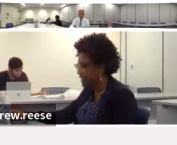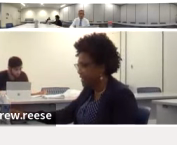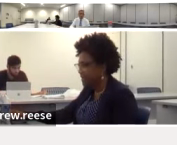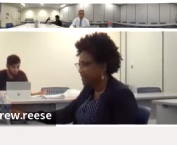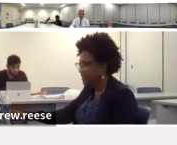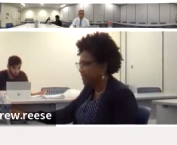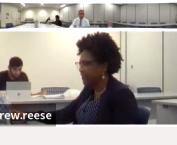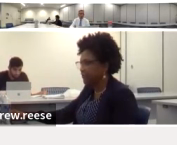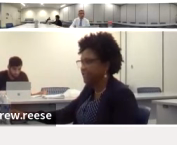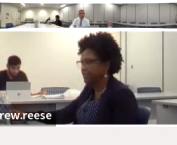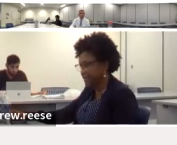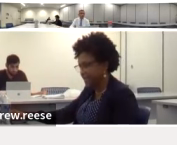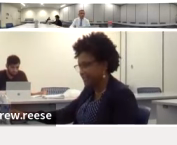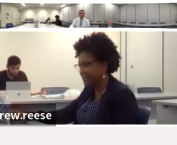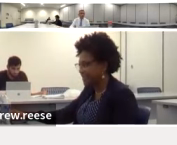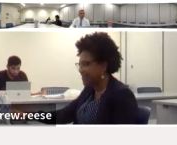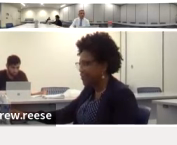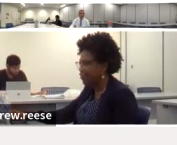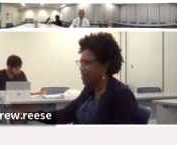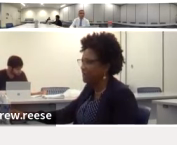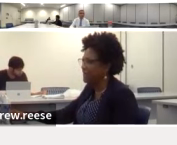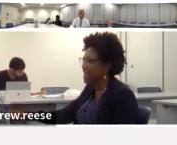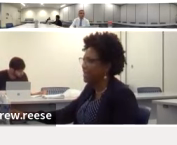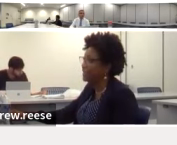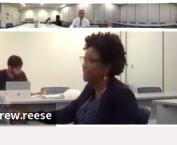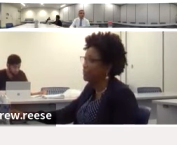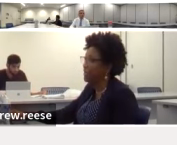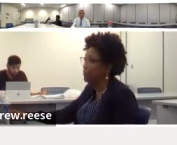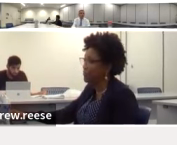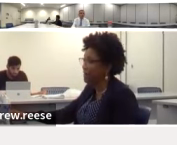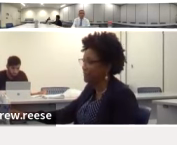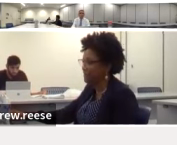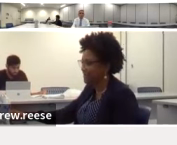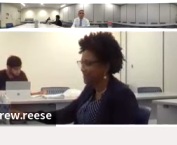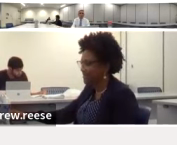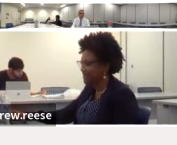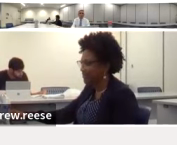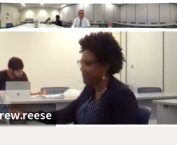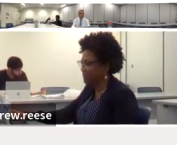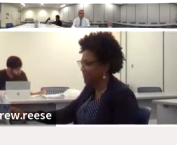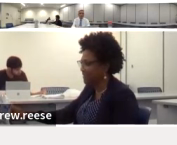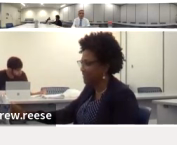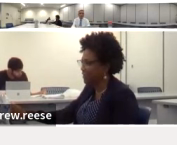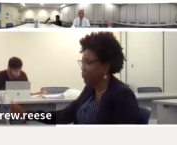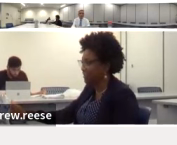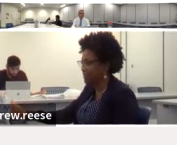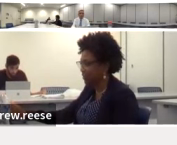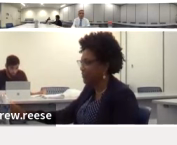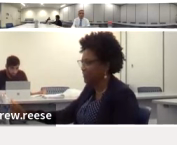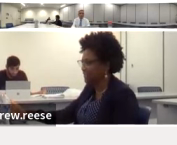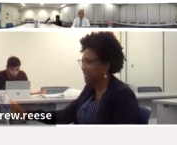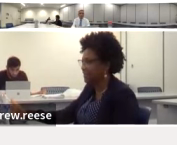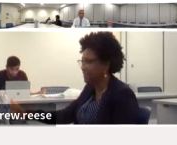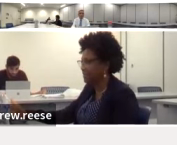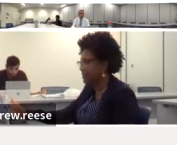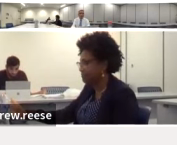stable. Decrease dependence on welfare and entitlement programs. So with somebody who is employed,